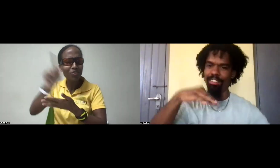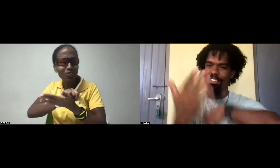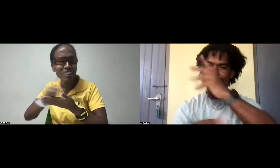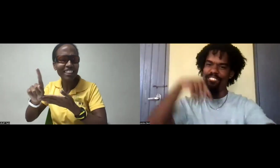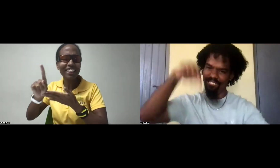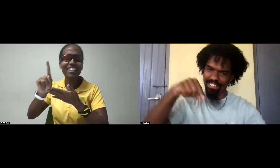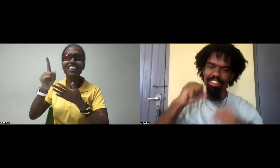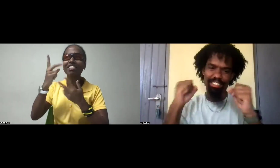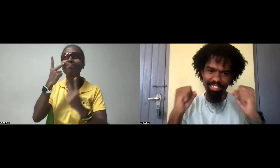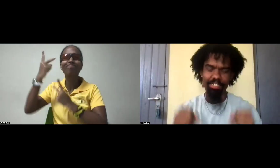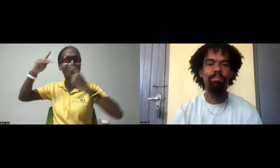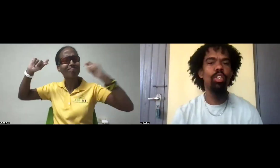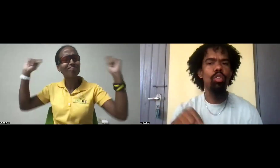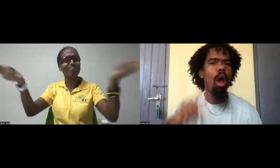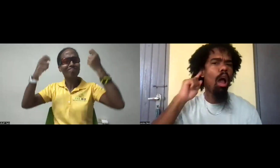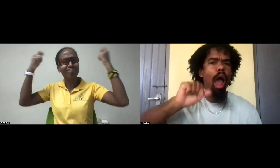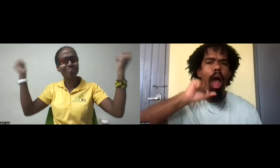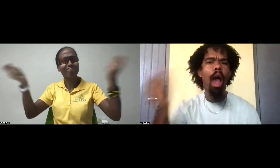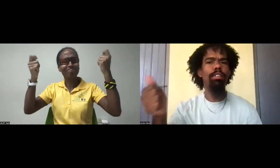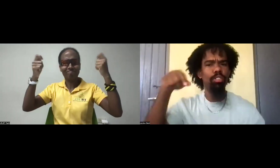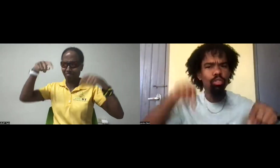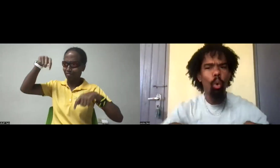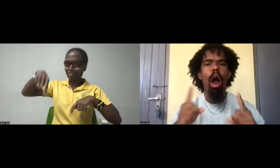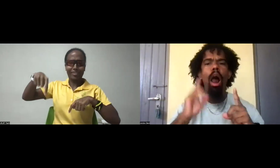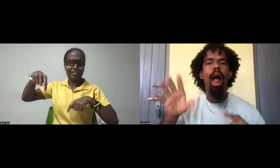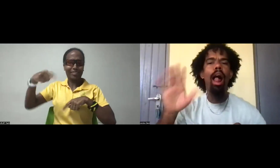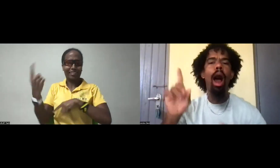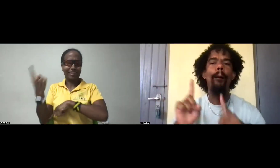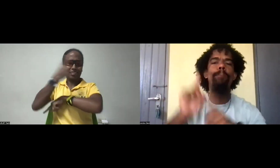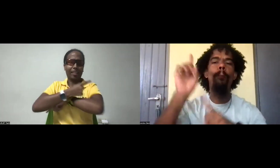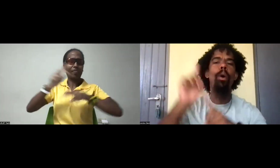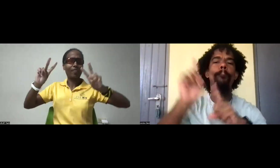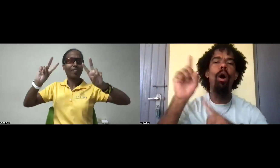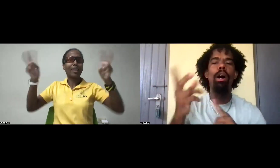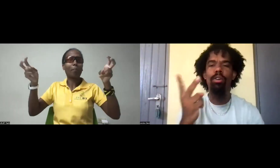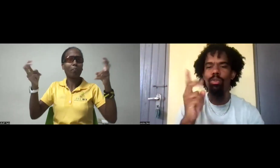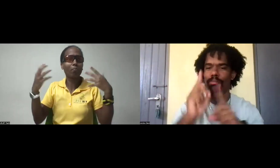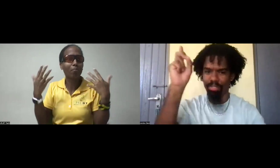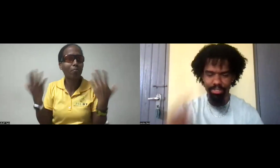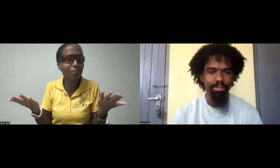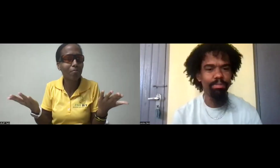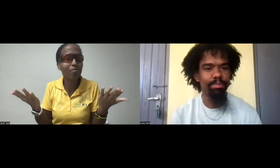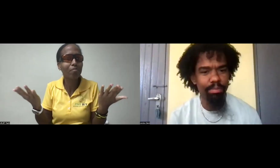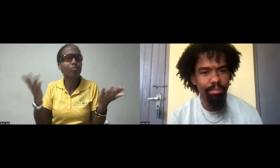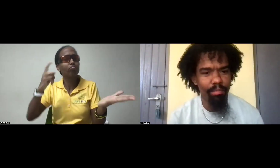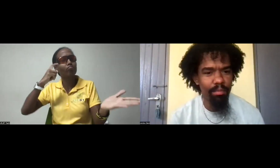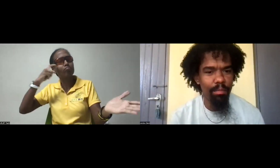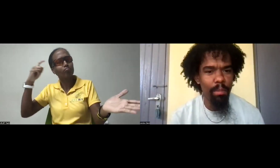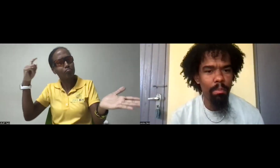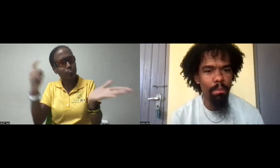And this week is Deaf Awareness Week, and we're celebrating today, and today